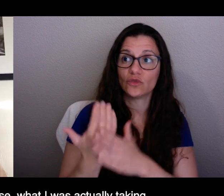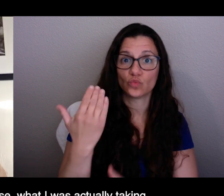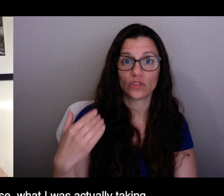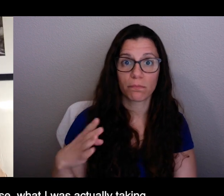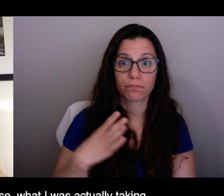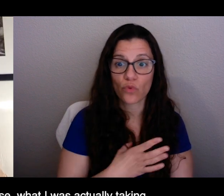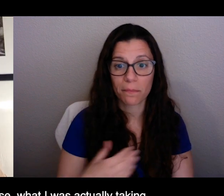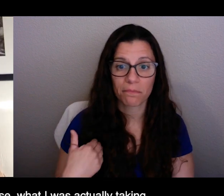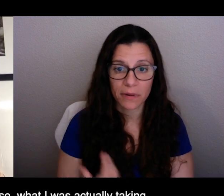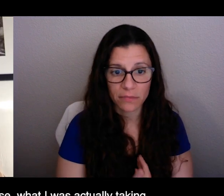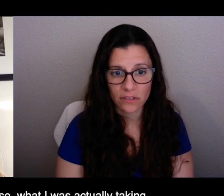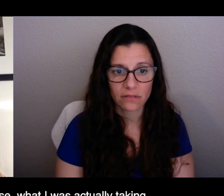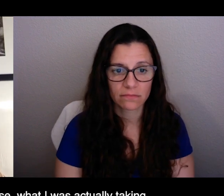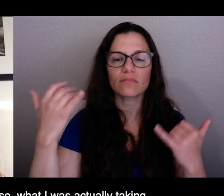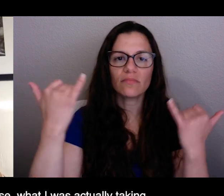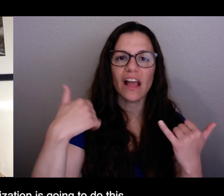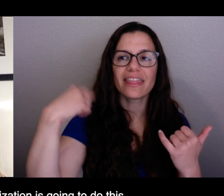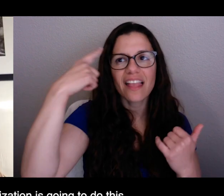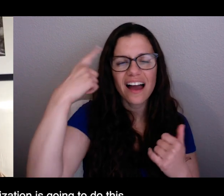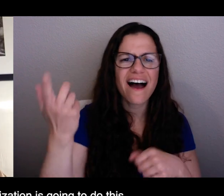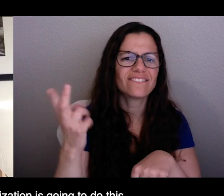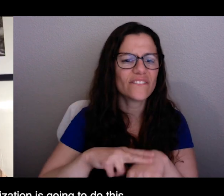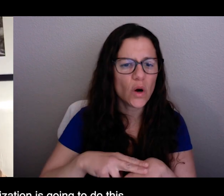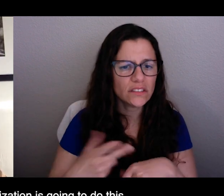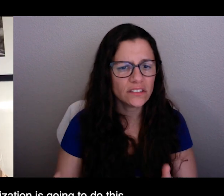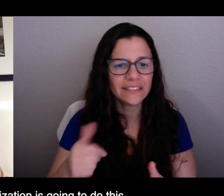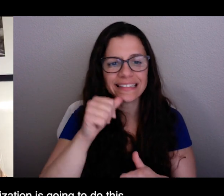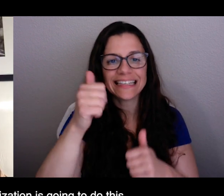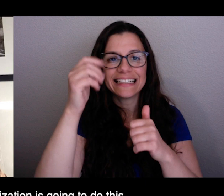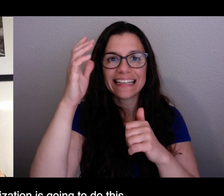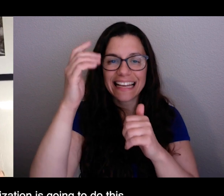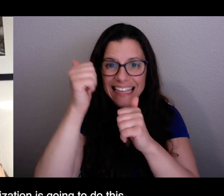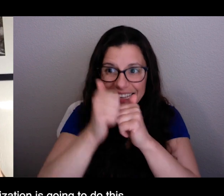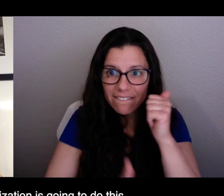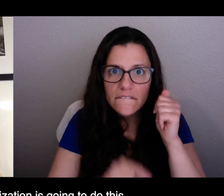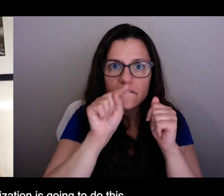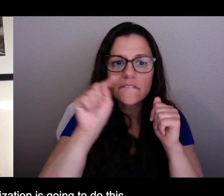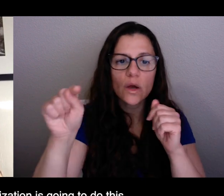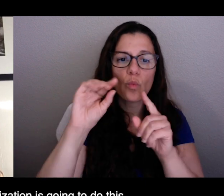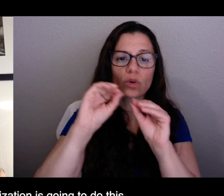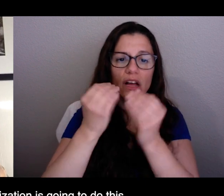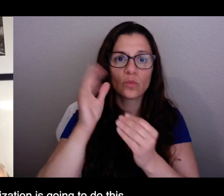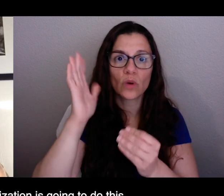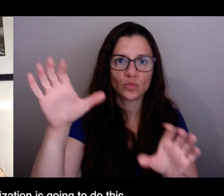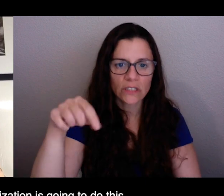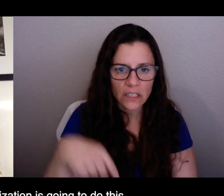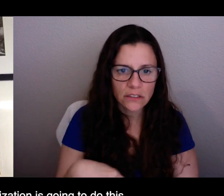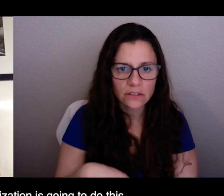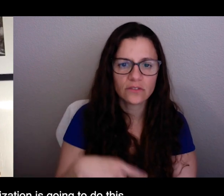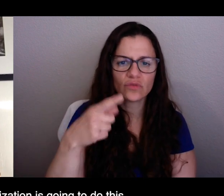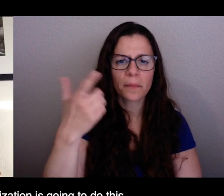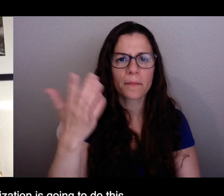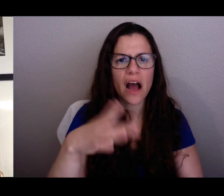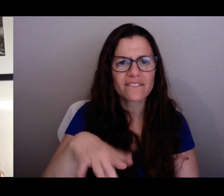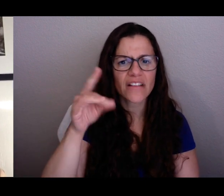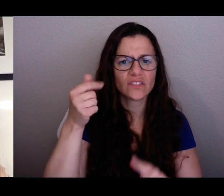member. Now, I think, of course, not every organization is going to do this. You may well find yourself